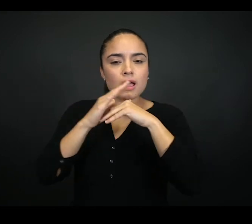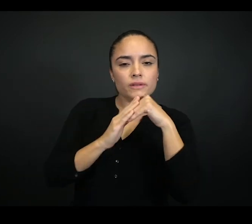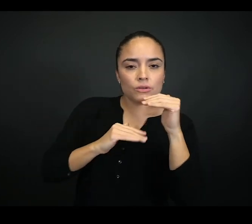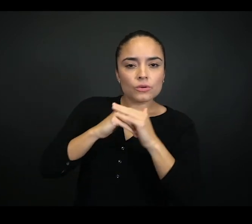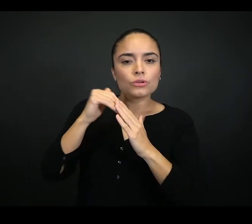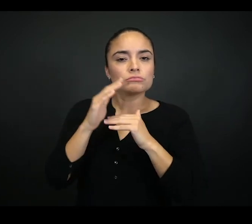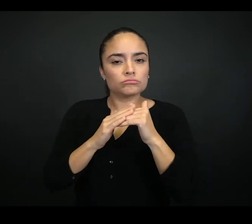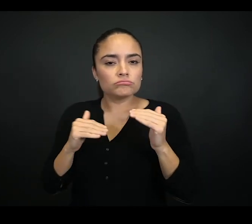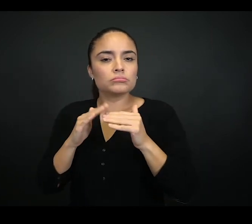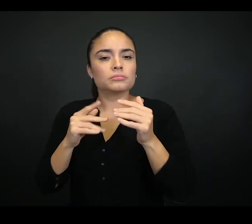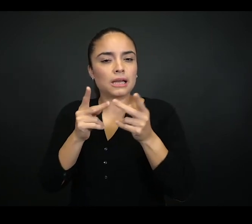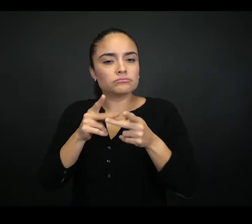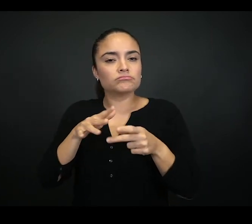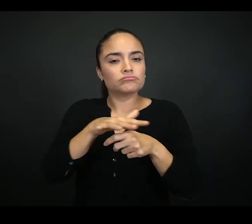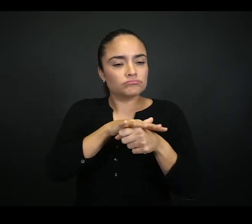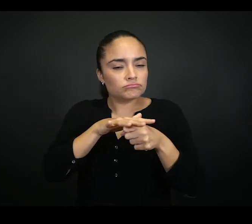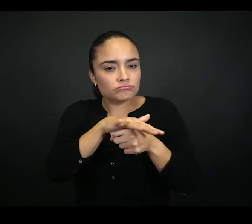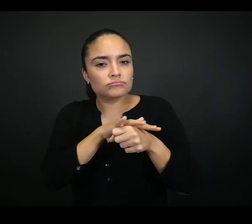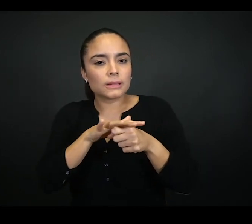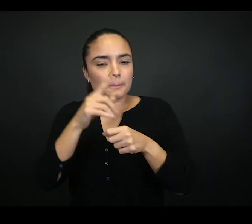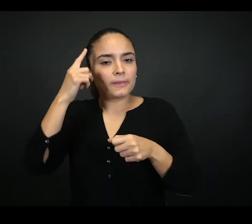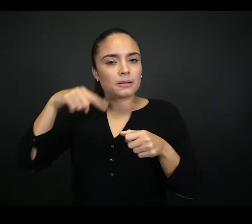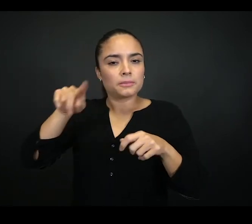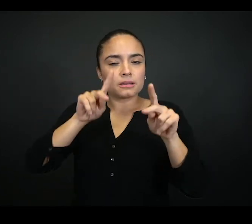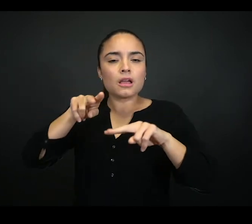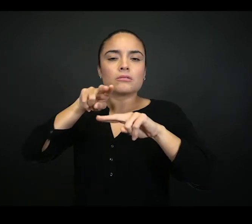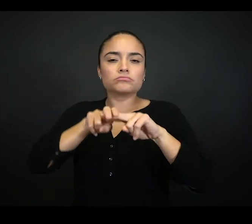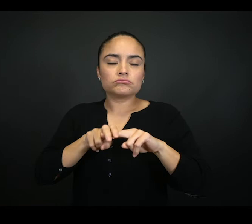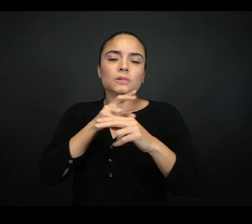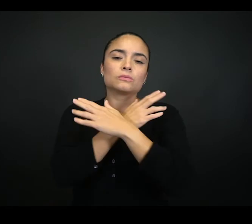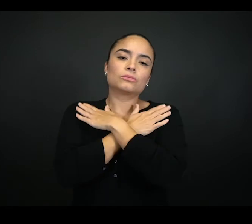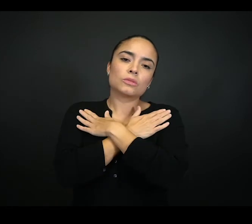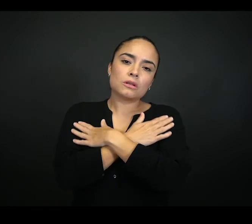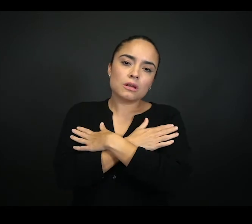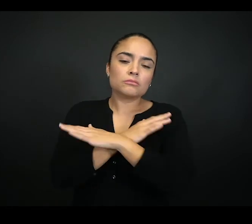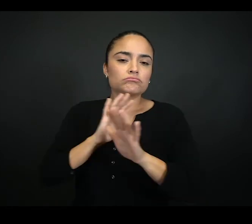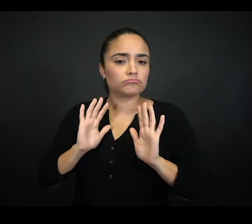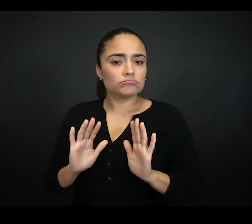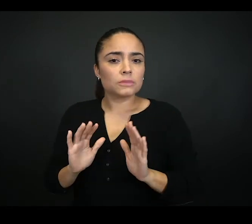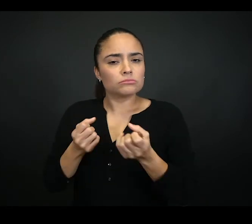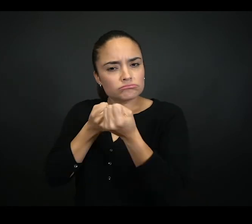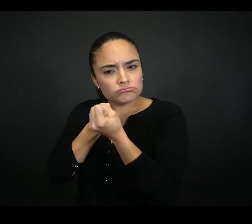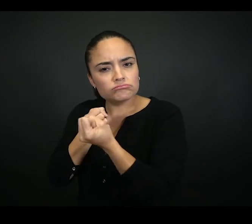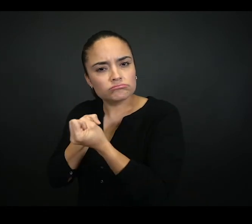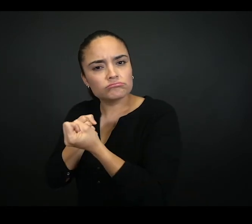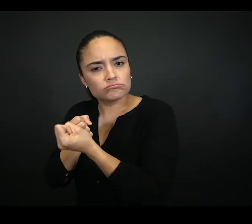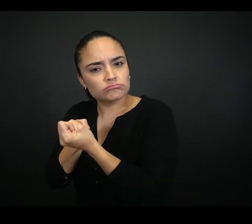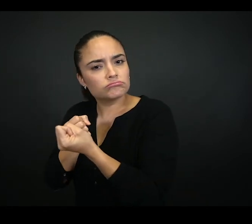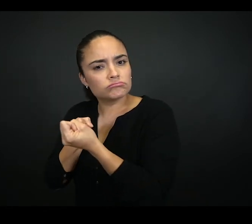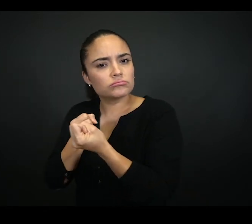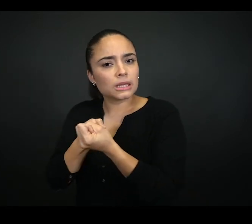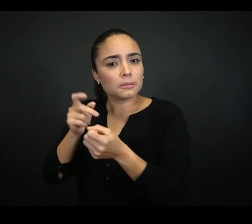there and supporting people who come in, looking at their needs, especially later at